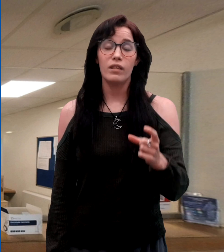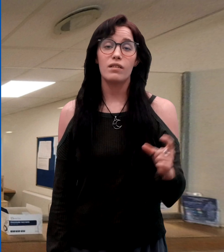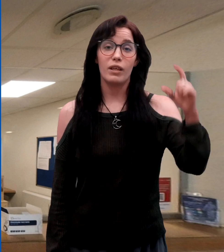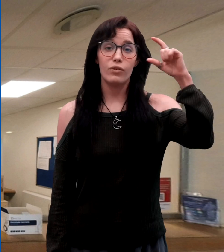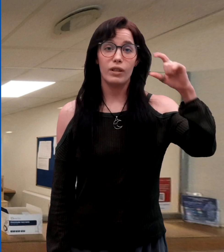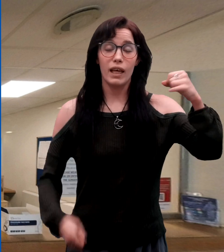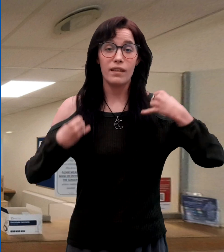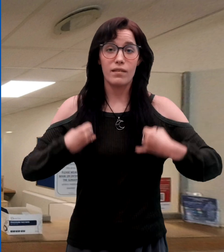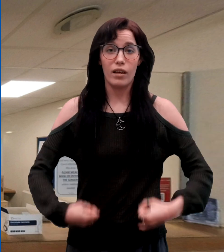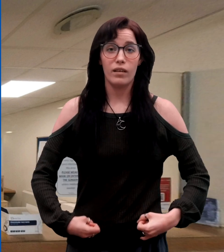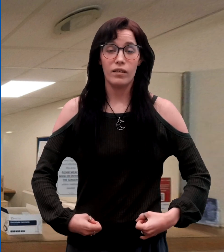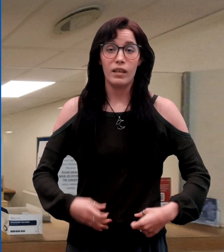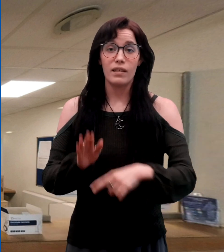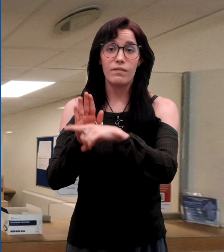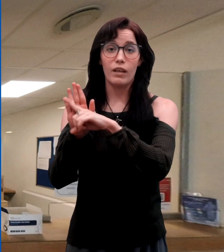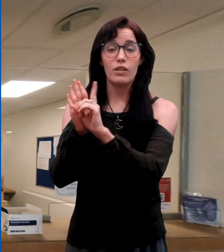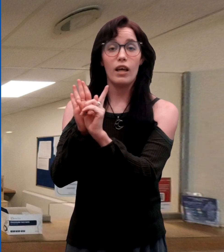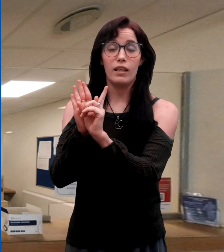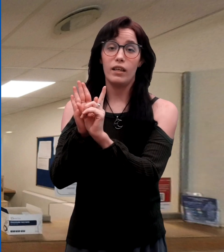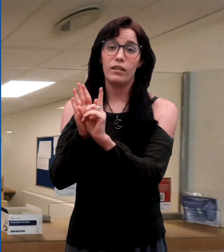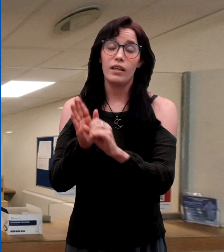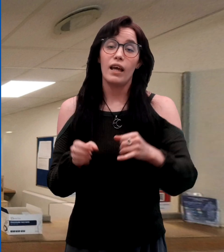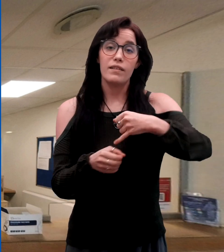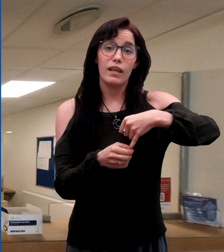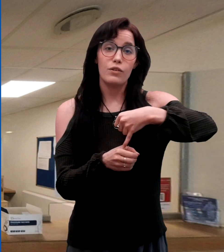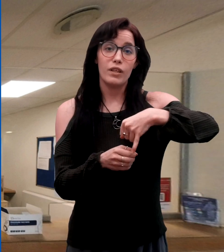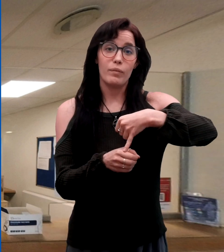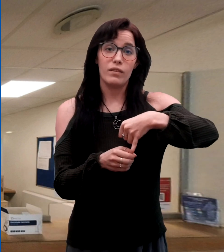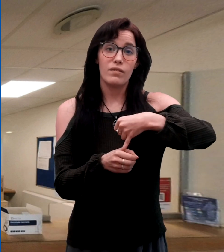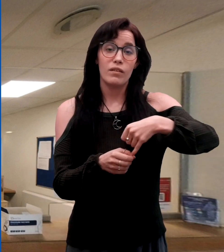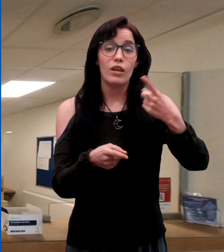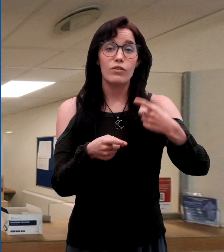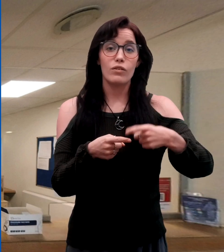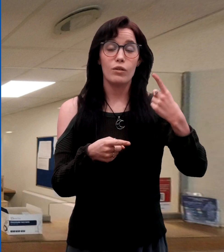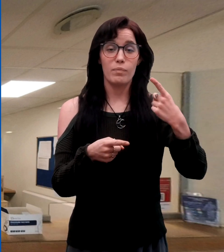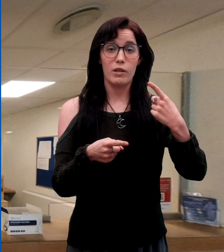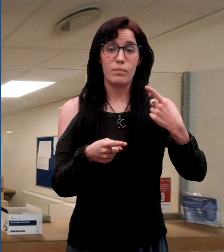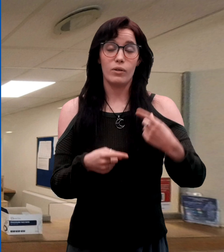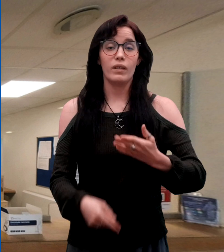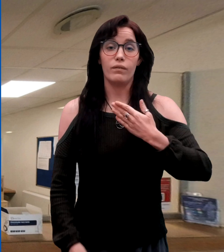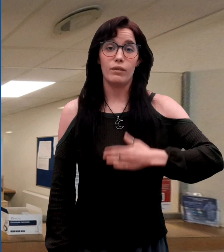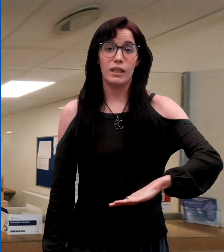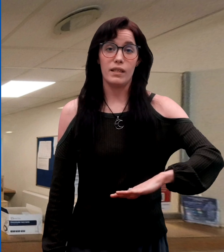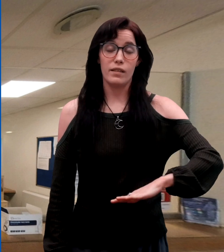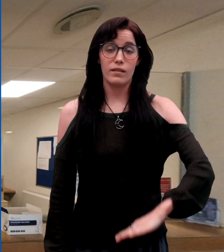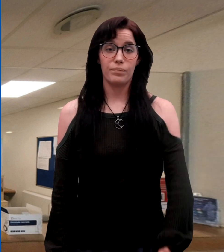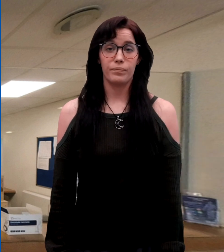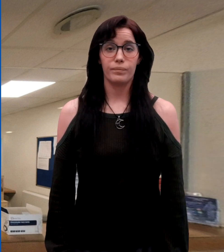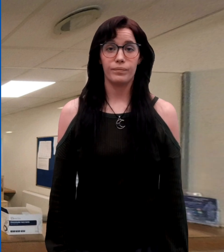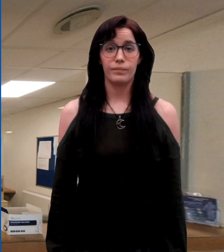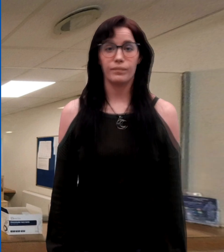have to make sure that cancer is found early and to get treatment as soon as possible if you need